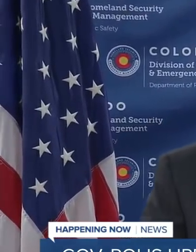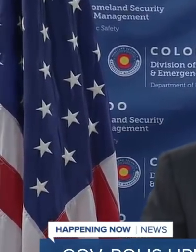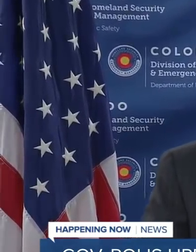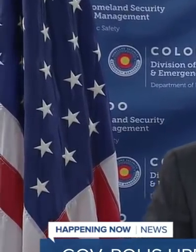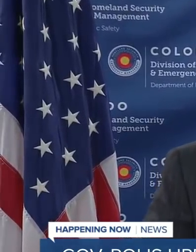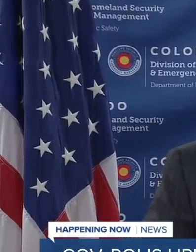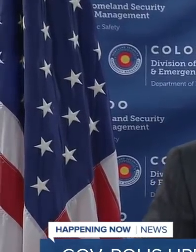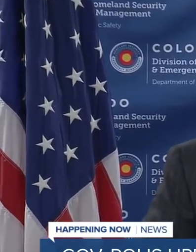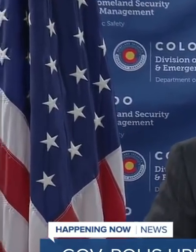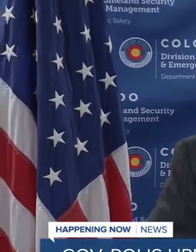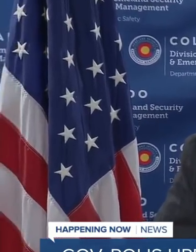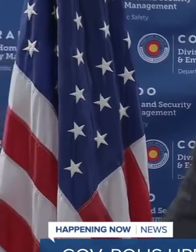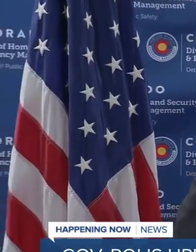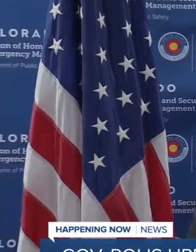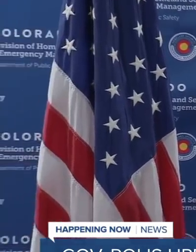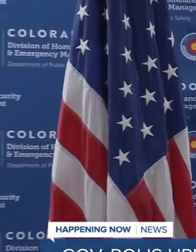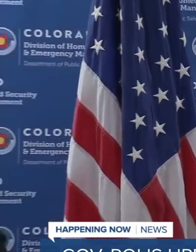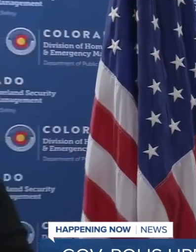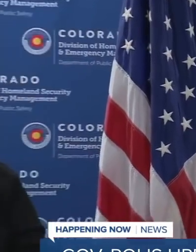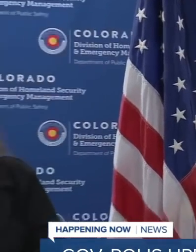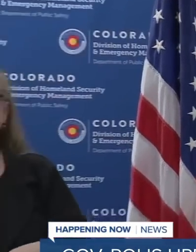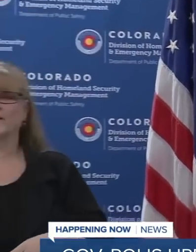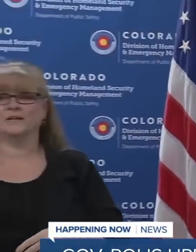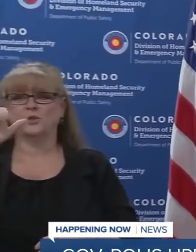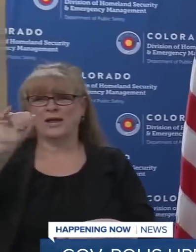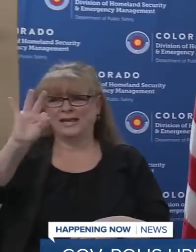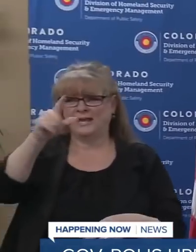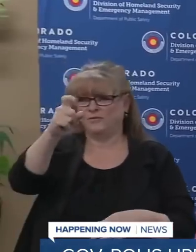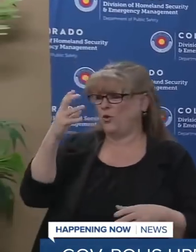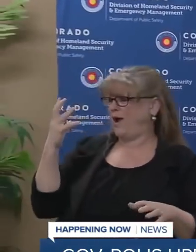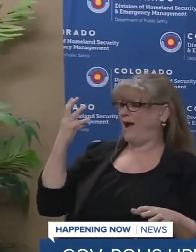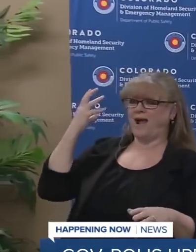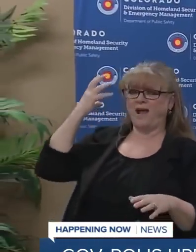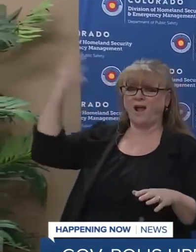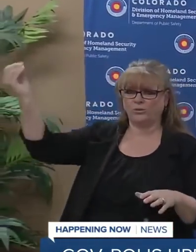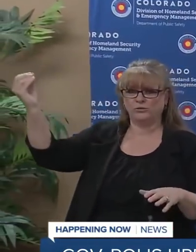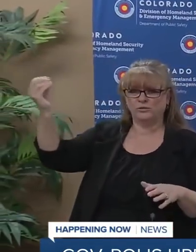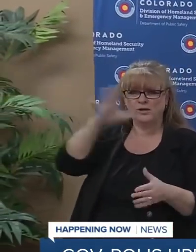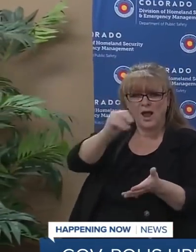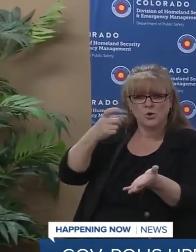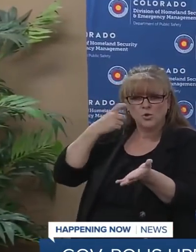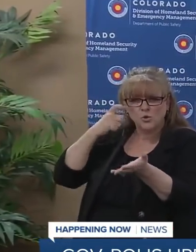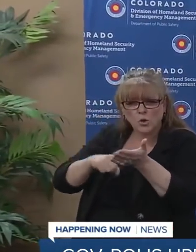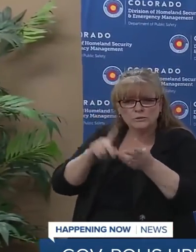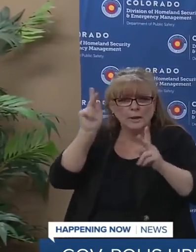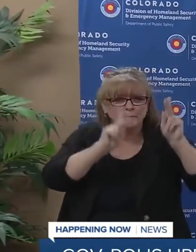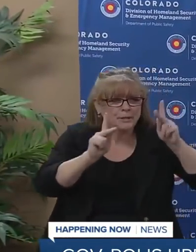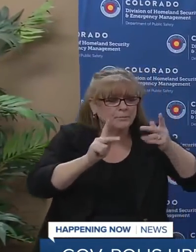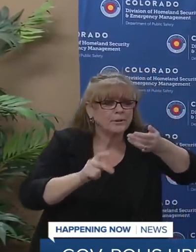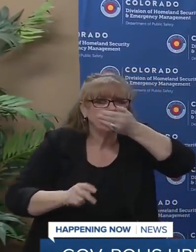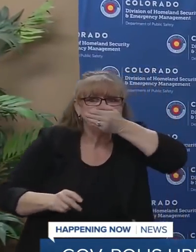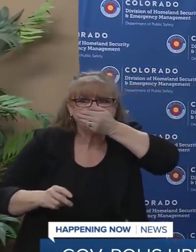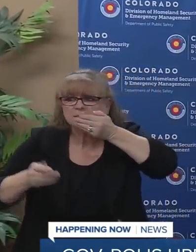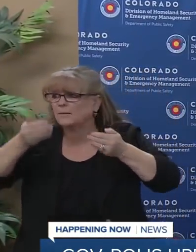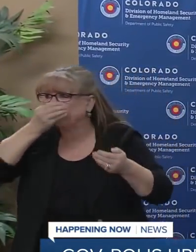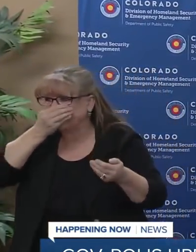Now, if you've been around grocery stores, you've noticed that more and more people are wearing cloth masks. We want everybody in Colorado to do